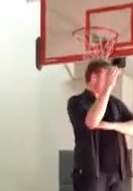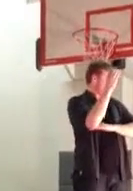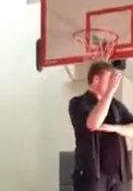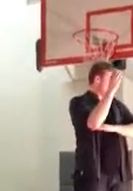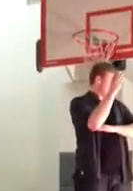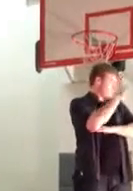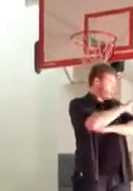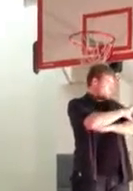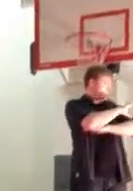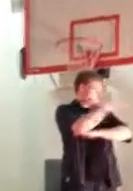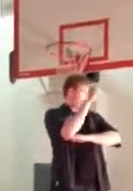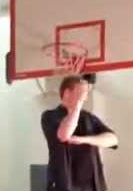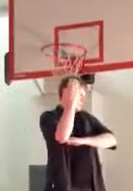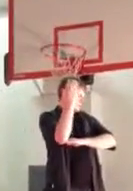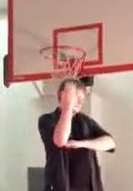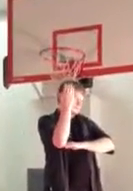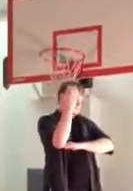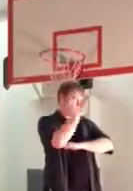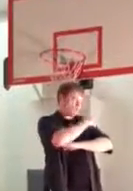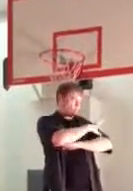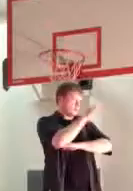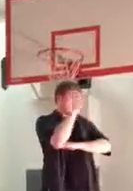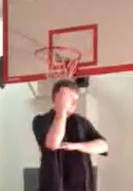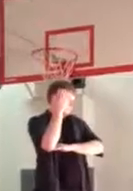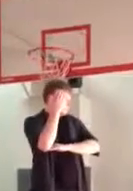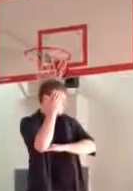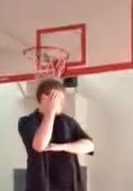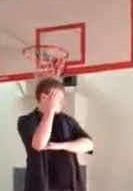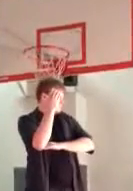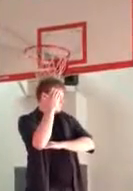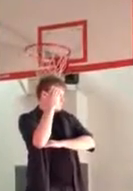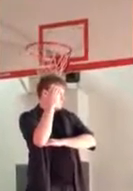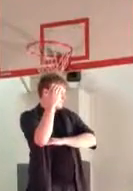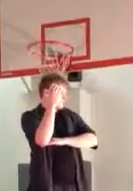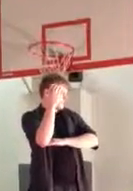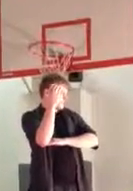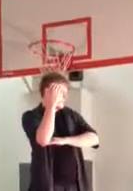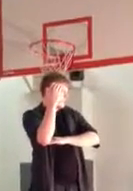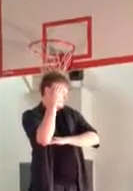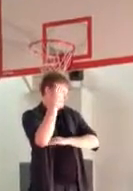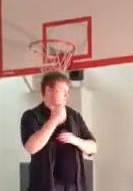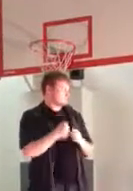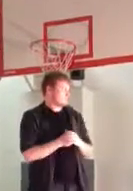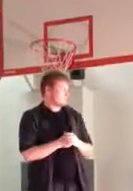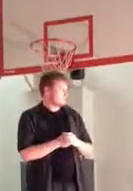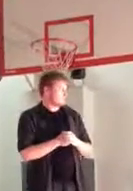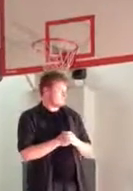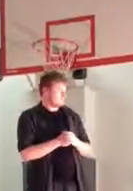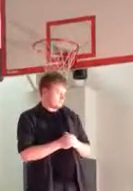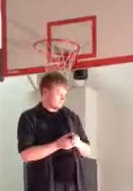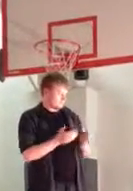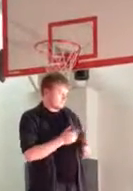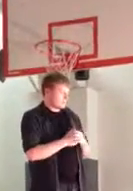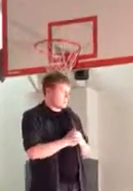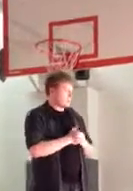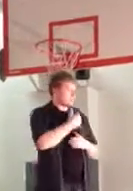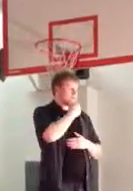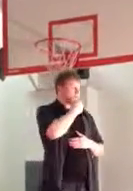Now this is time for Christmas. With a C, it goes across like this. Christmas.